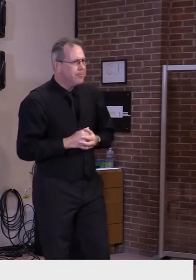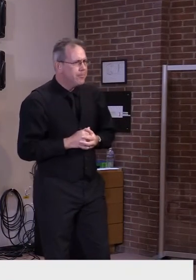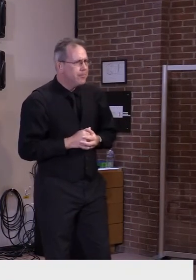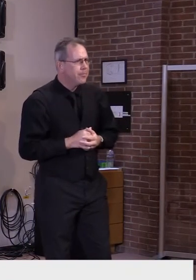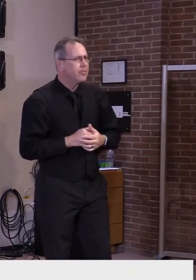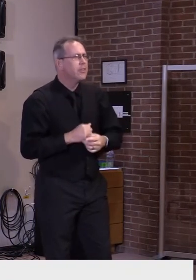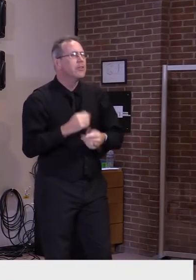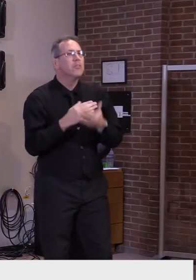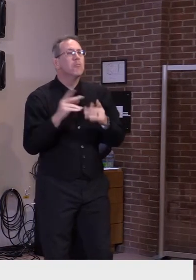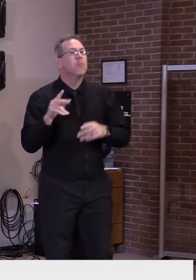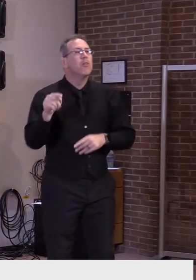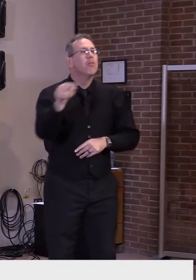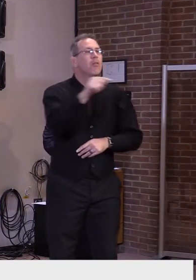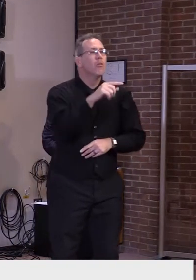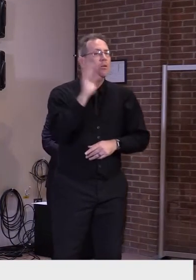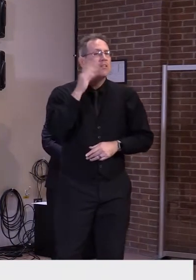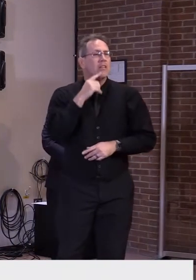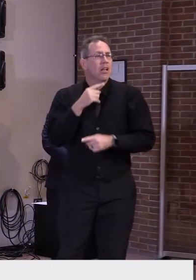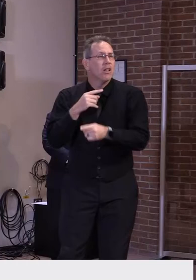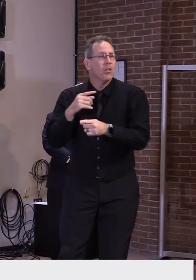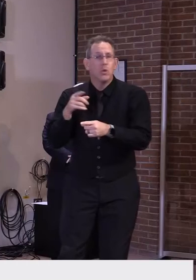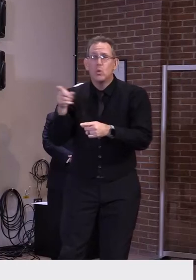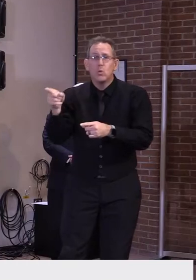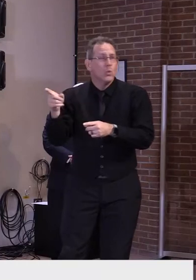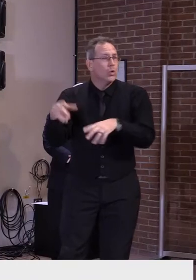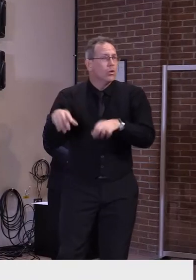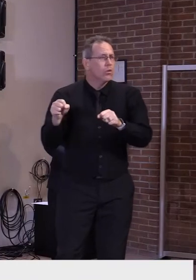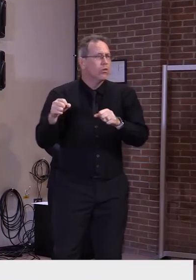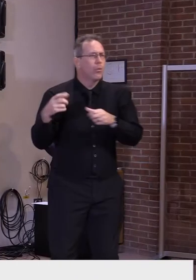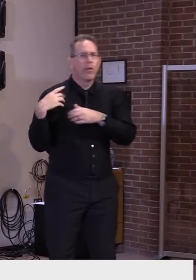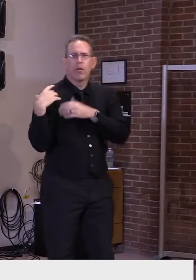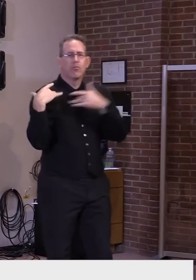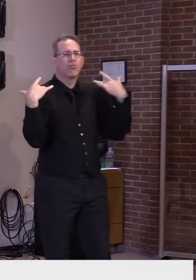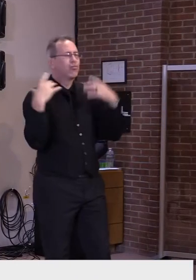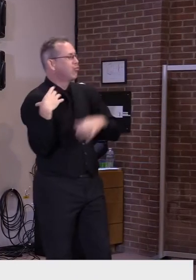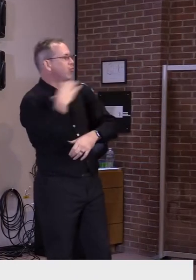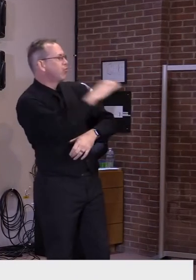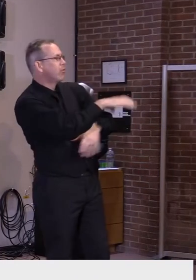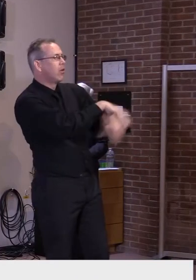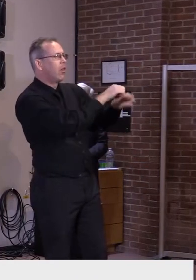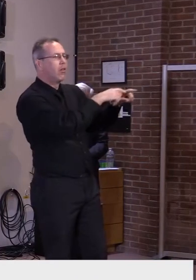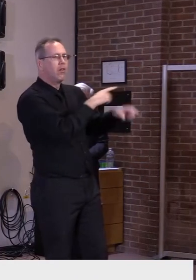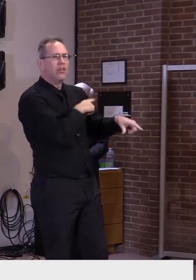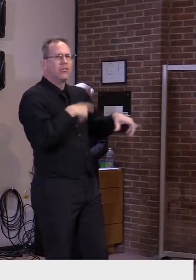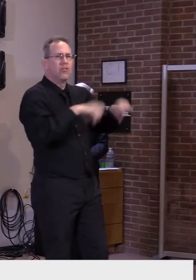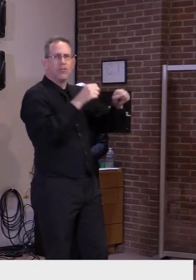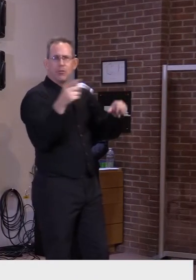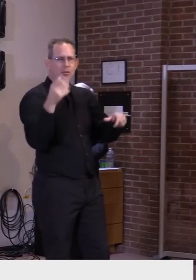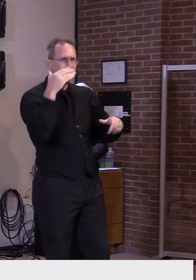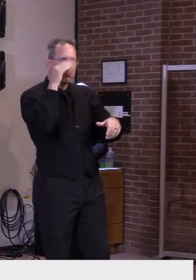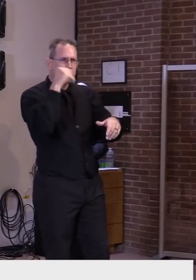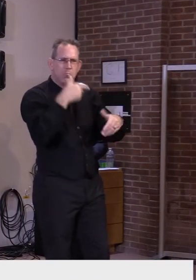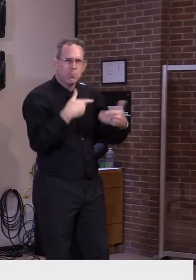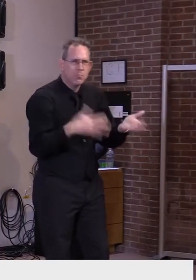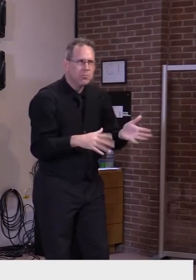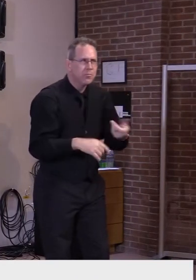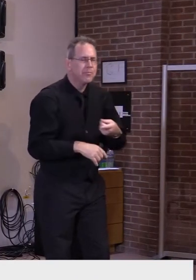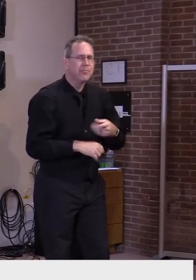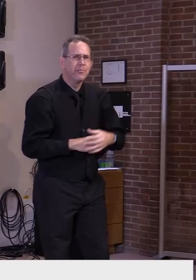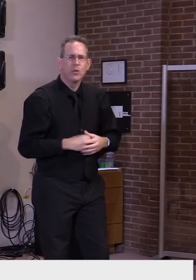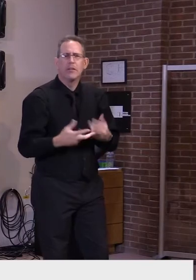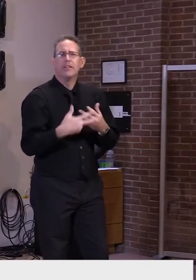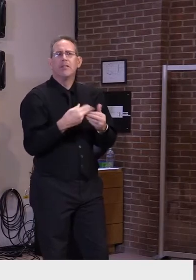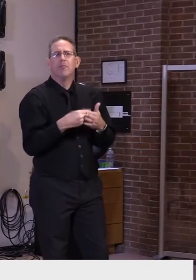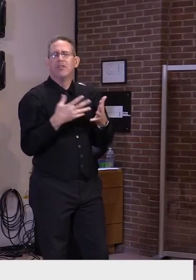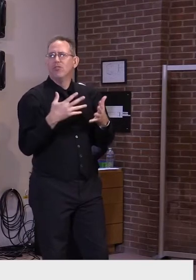stubbornness and at the financial cost of Vermonters. I wonder how you would address that. Well, again, it's just a compromise.